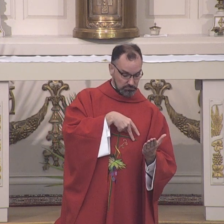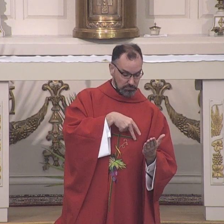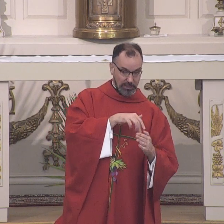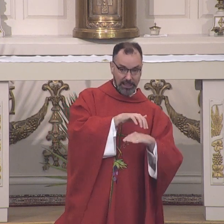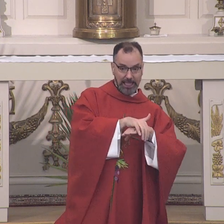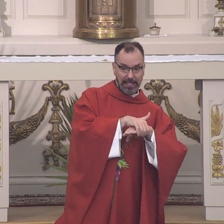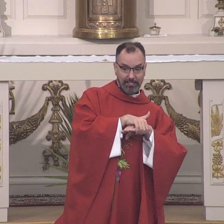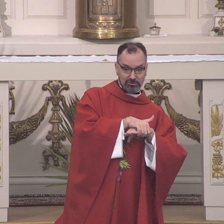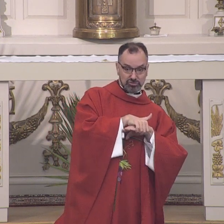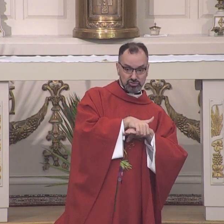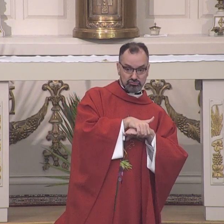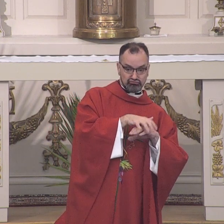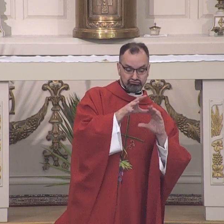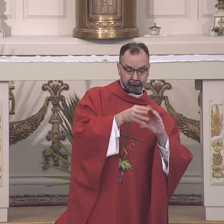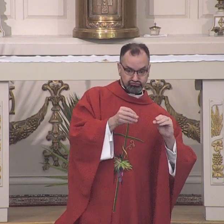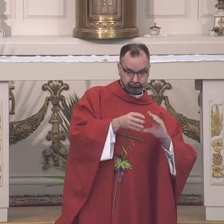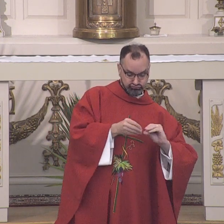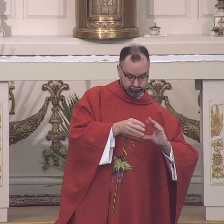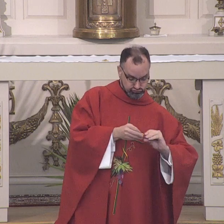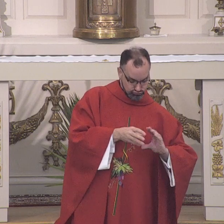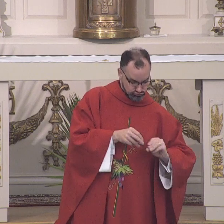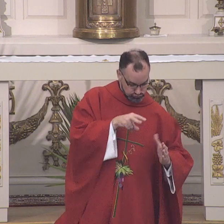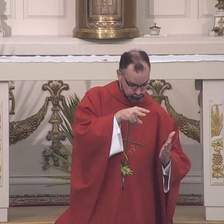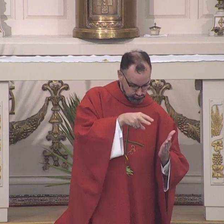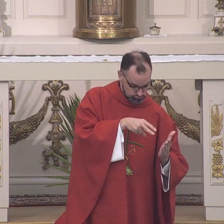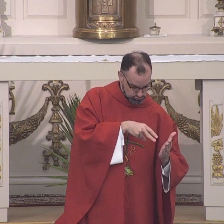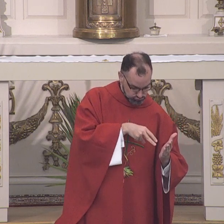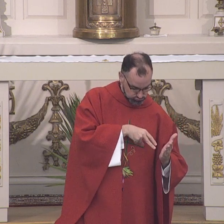Recently, I was reading